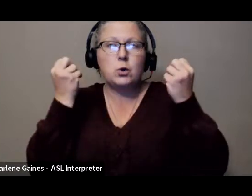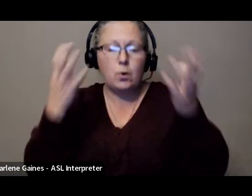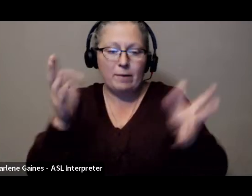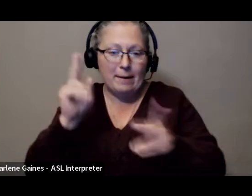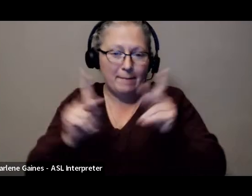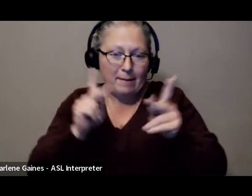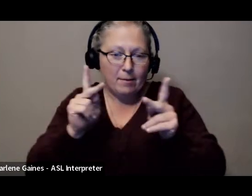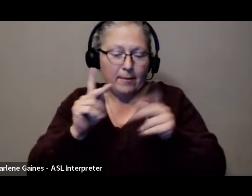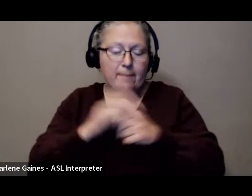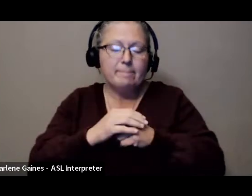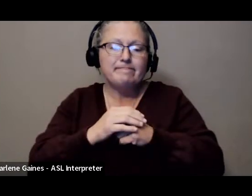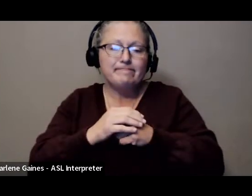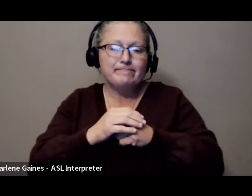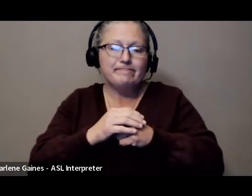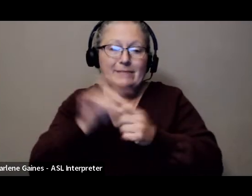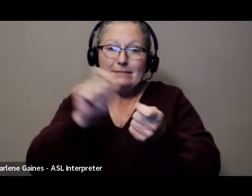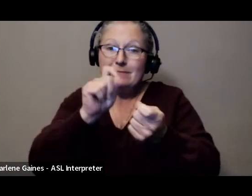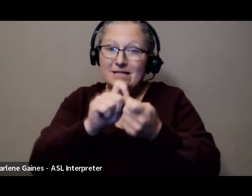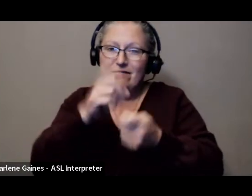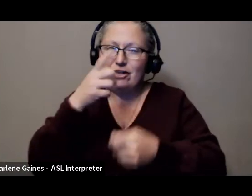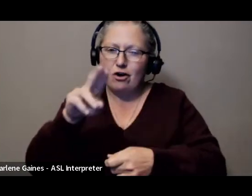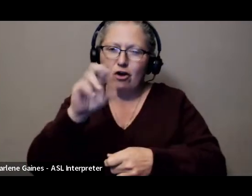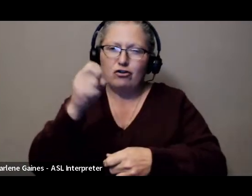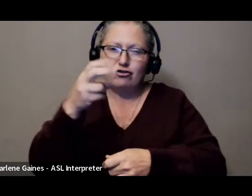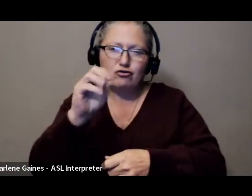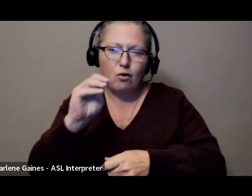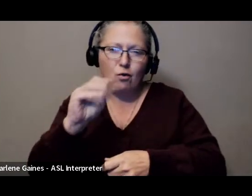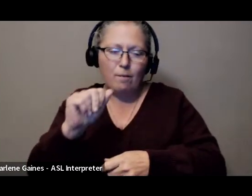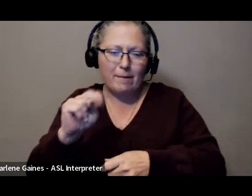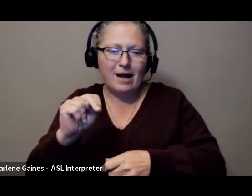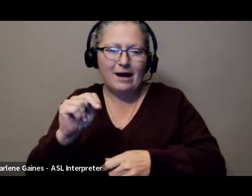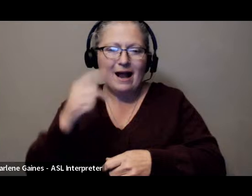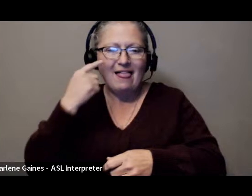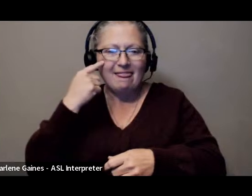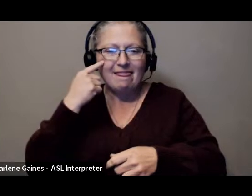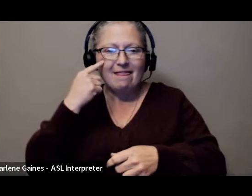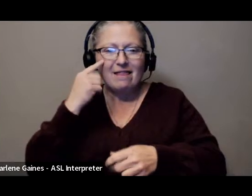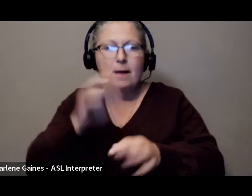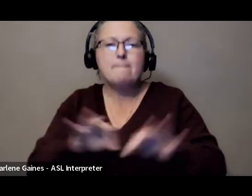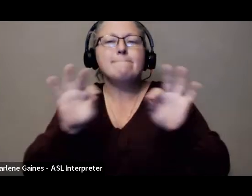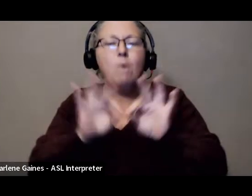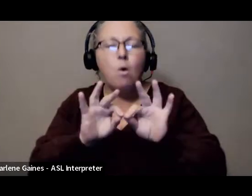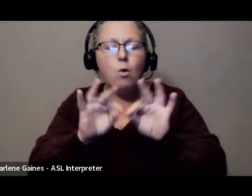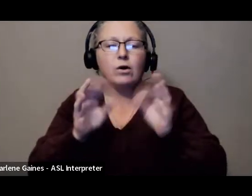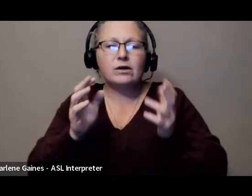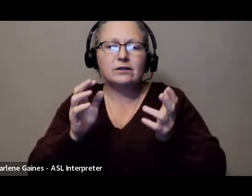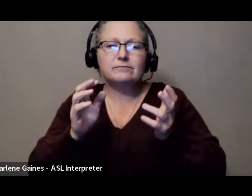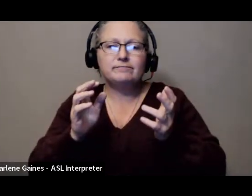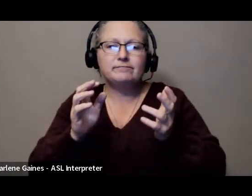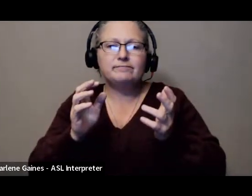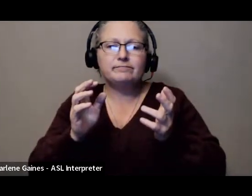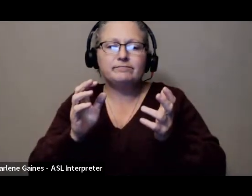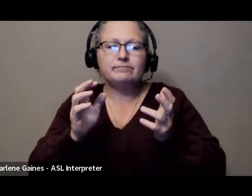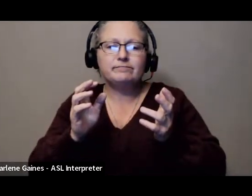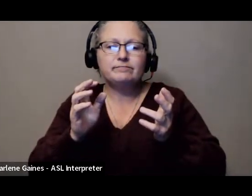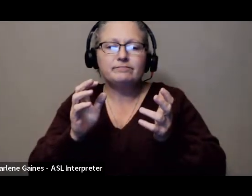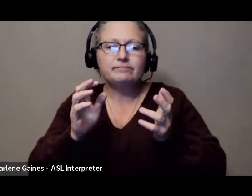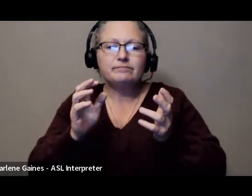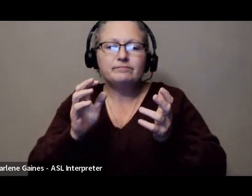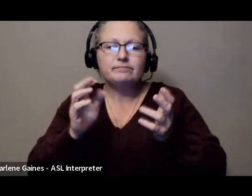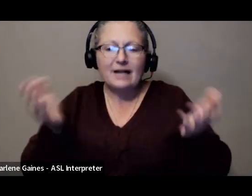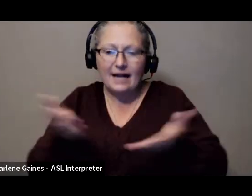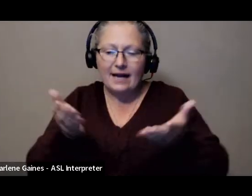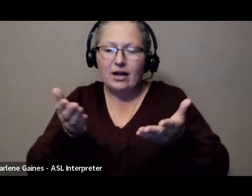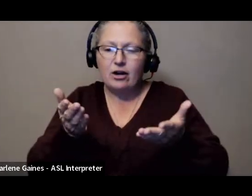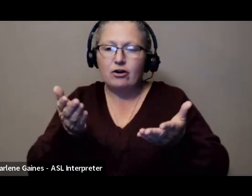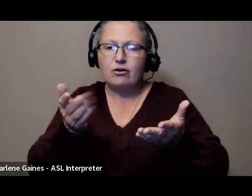people, and particularly Dr. Showman. And I think it's really important that this was a forum for you to be able to